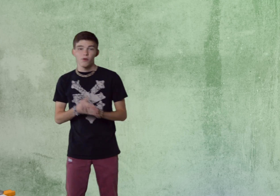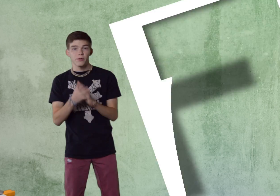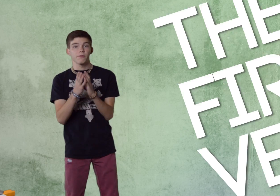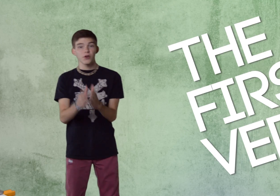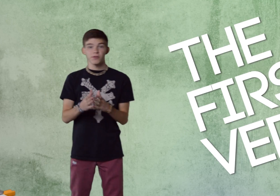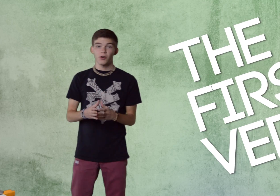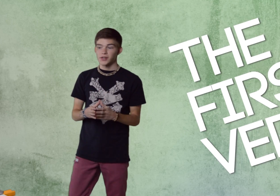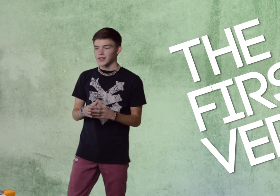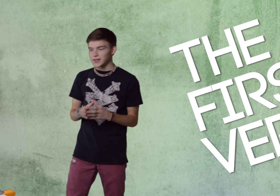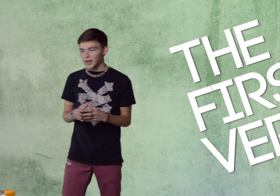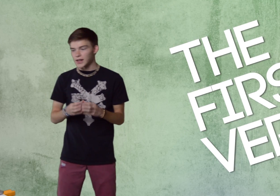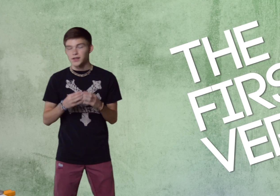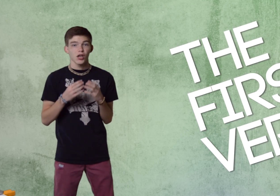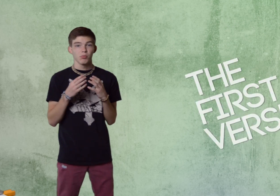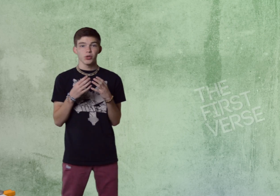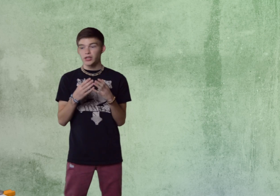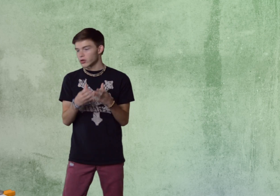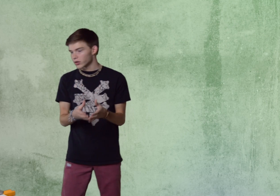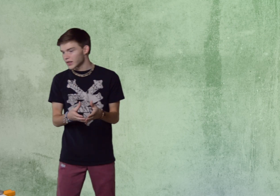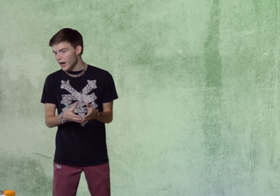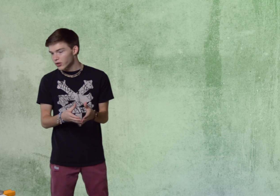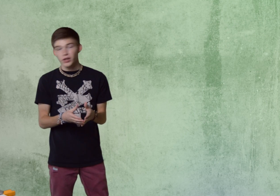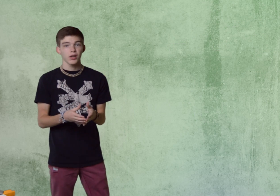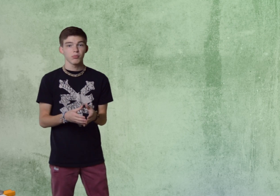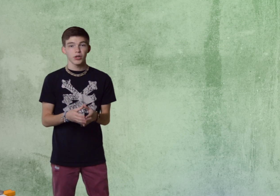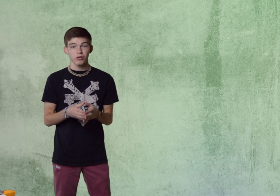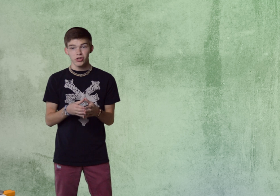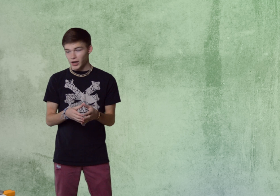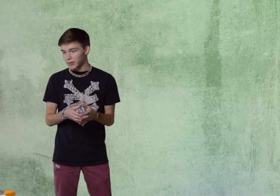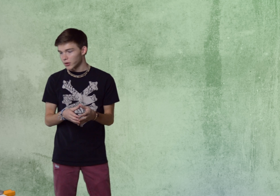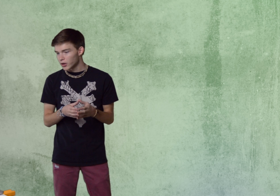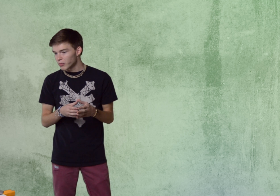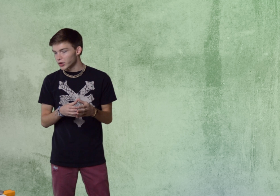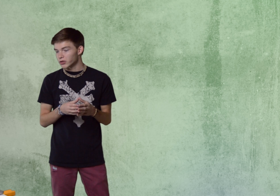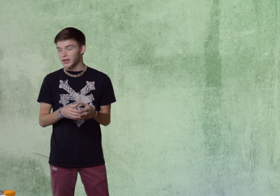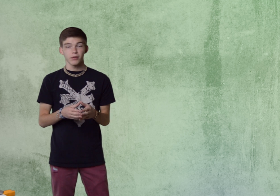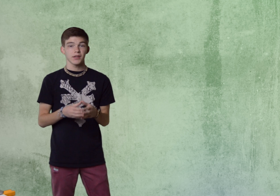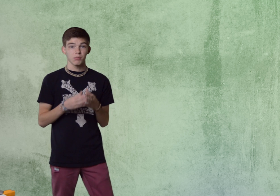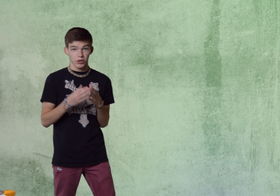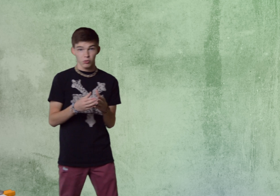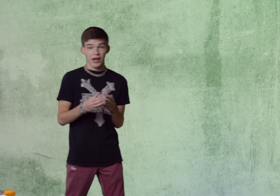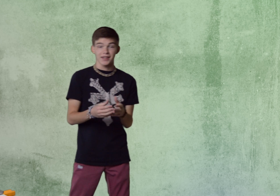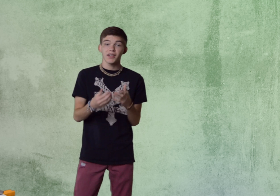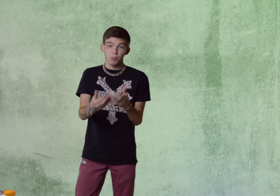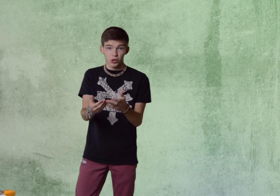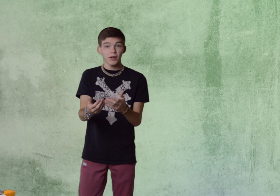For the first verse, it says, bring your tired, bring your shame, bring your guilt, and bring your pain. Instead of bring, we